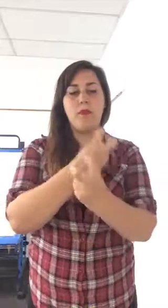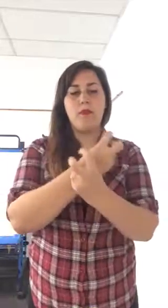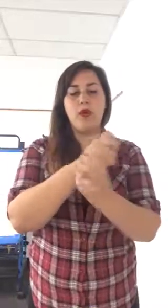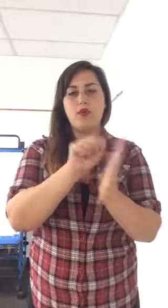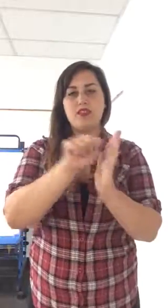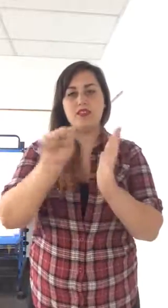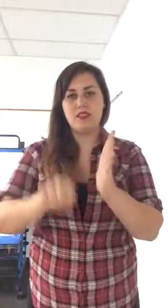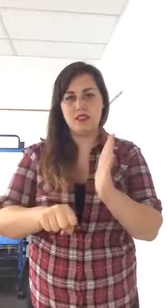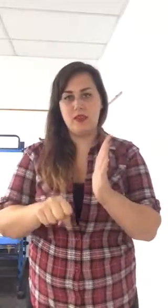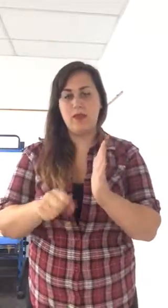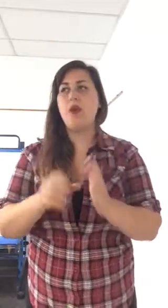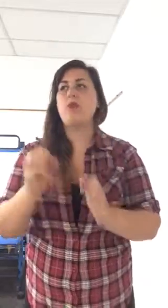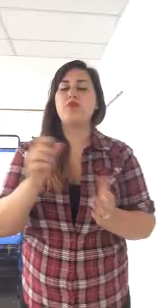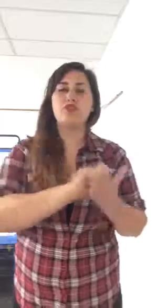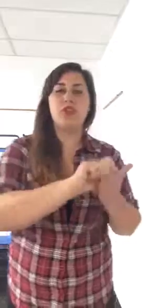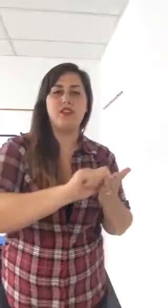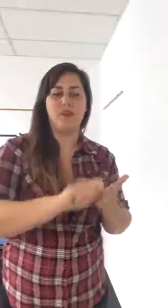Let's write some of these down.